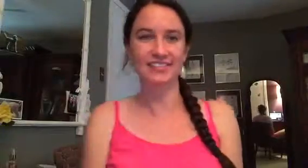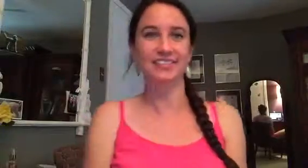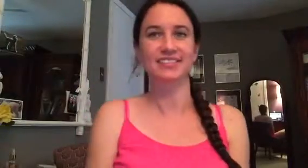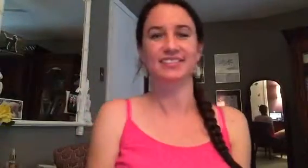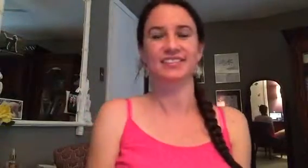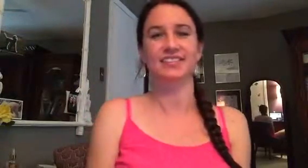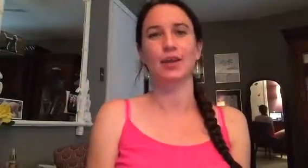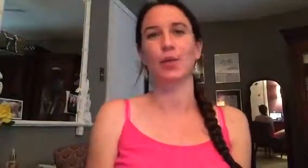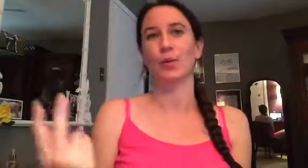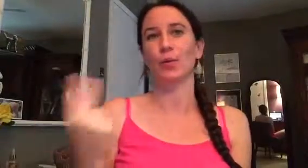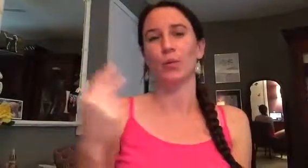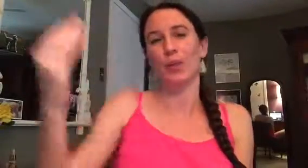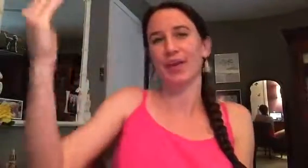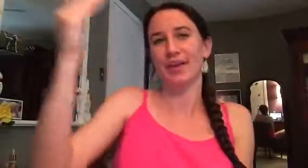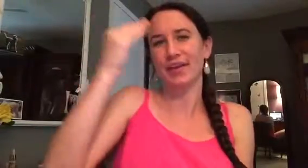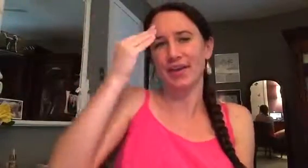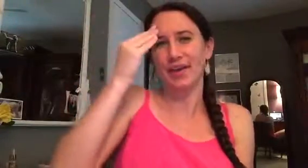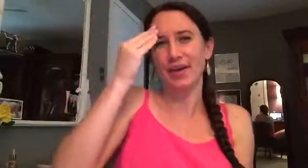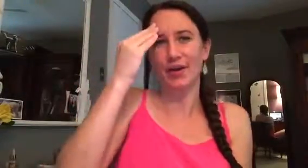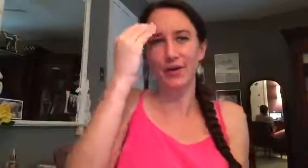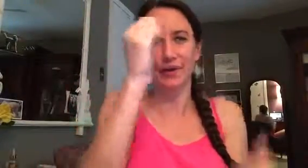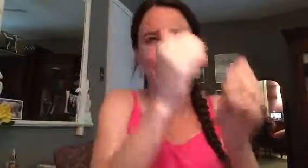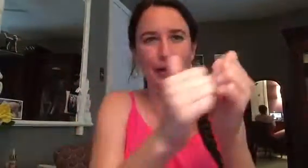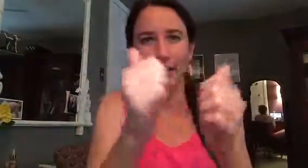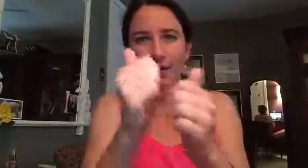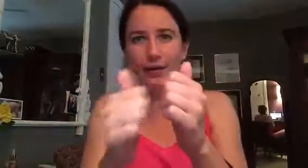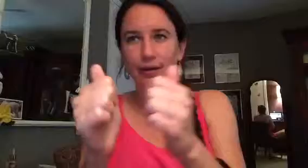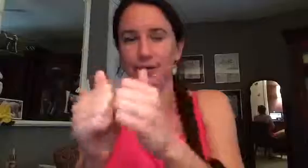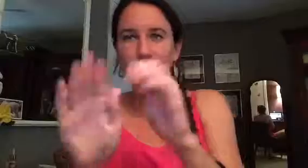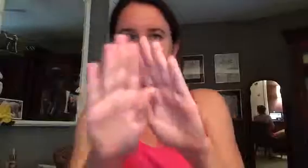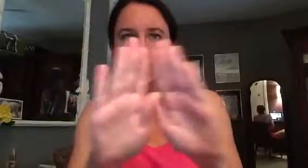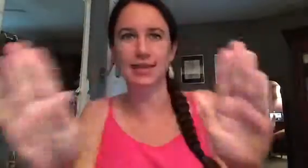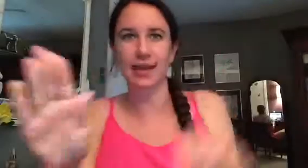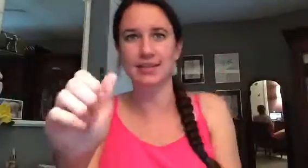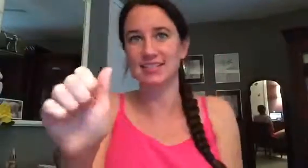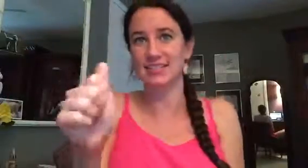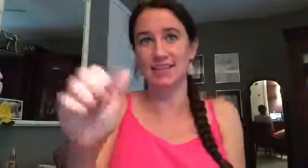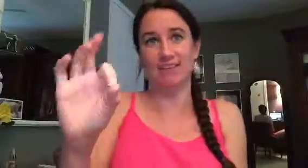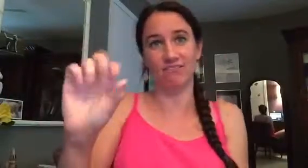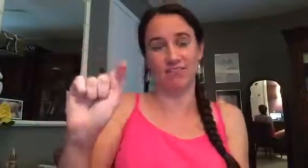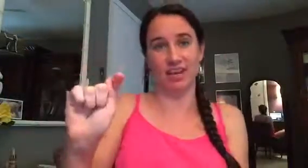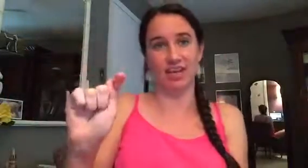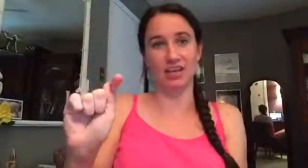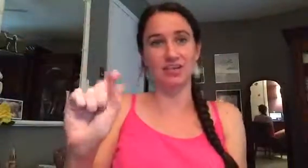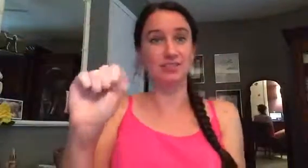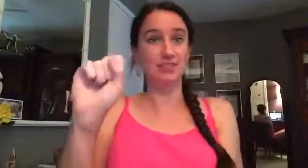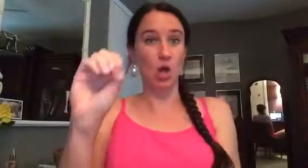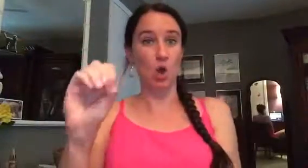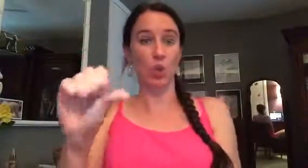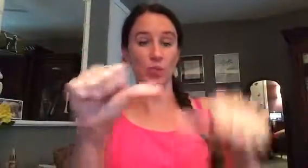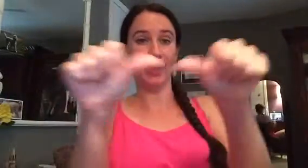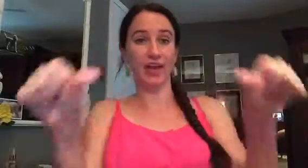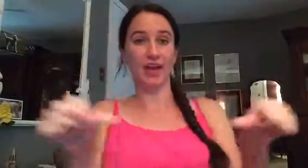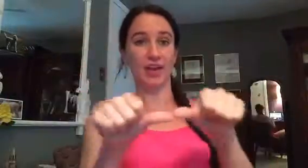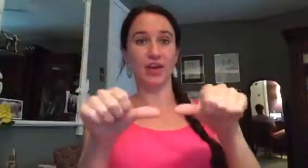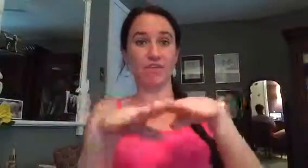We know each side is 10 feet, so the area of the floor is